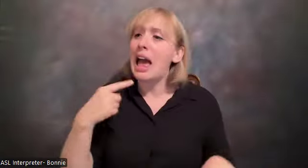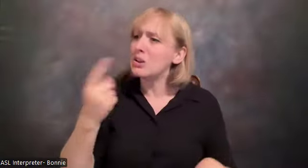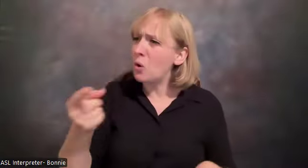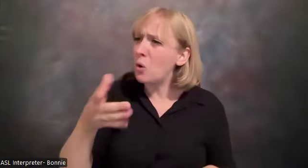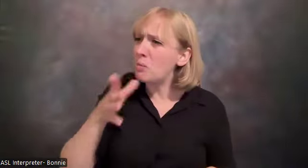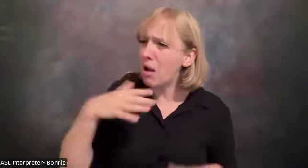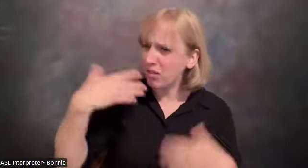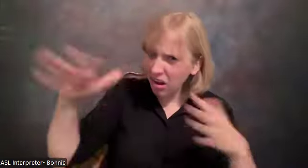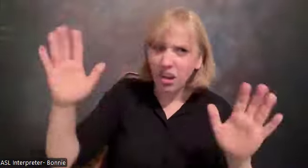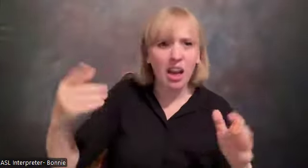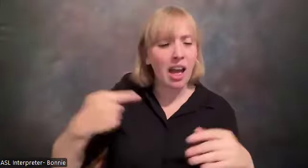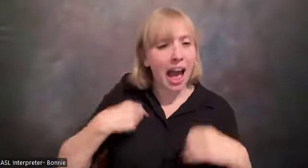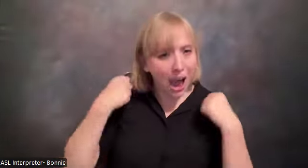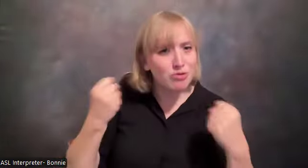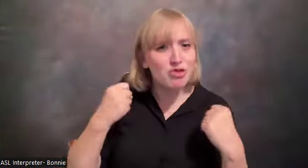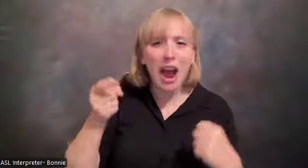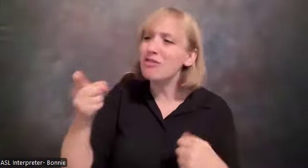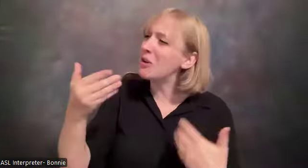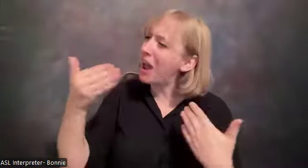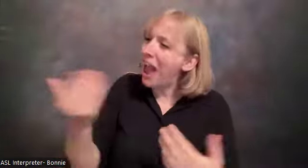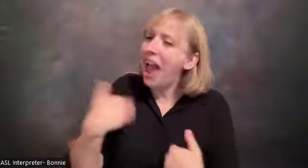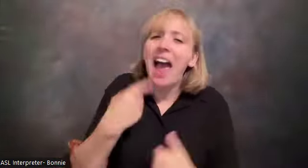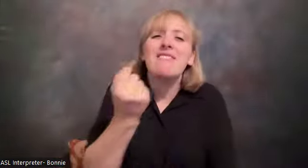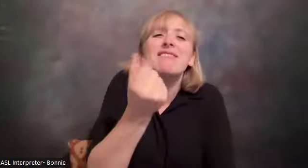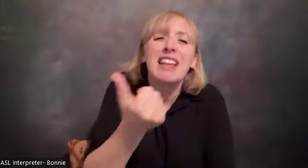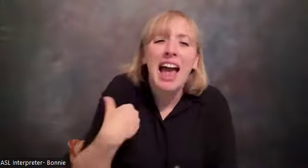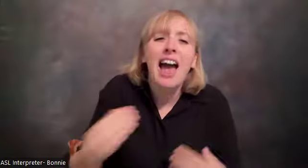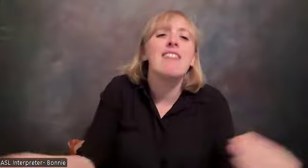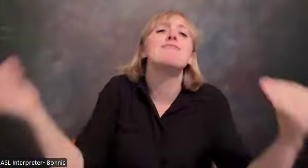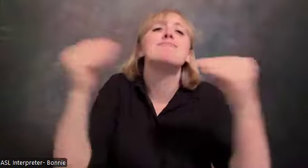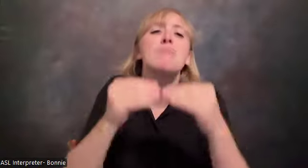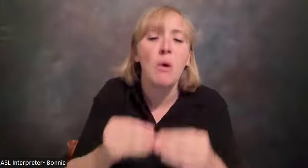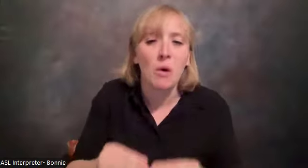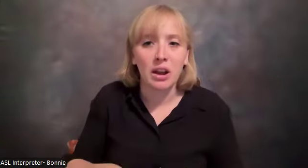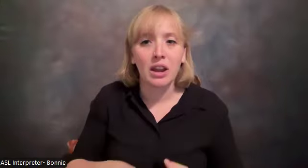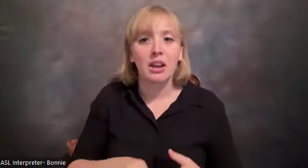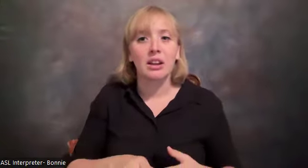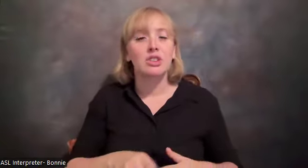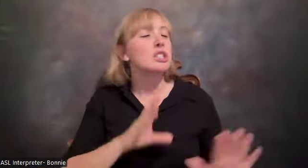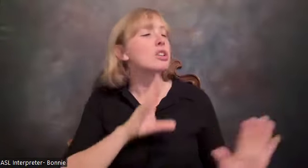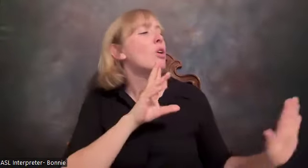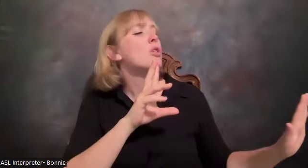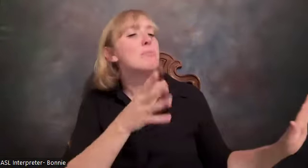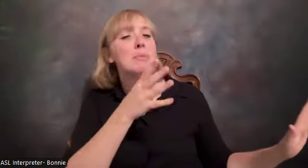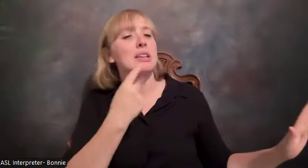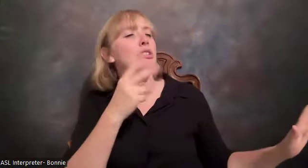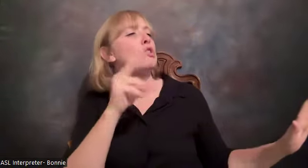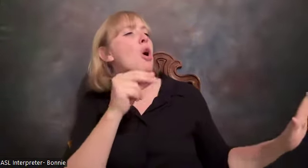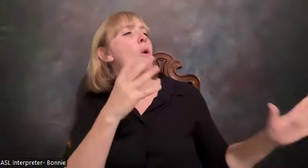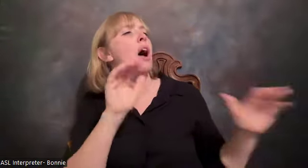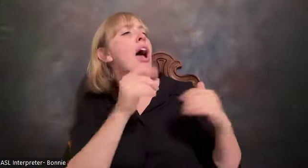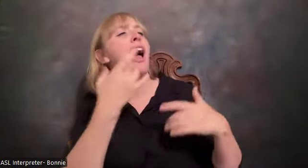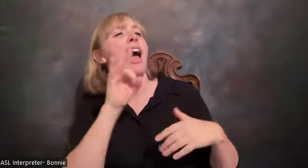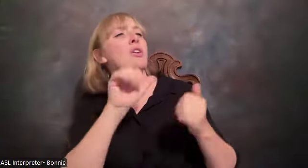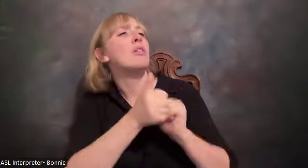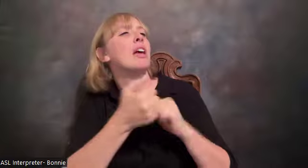on, I'm driving. Why don't you have some? Have more. And she goes, no, I don't like the way it makes me